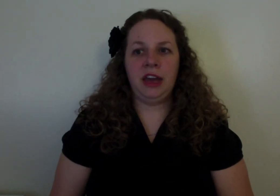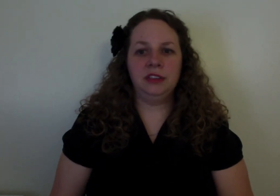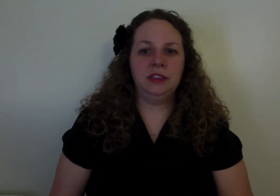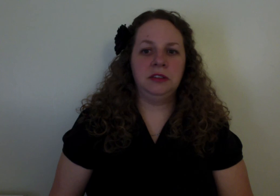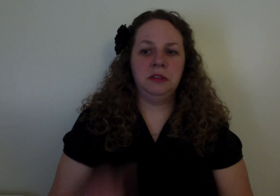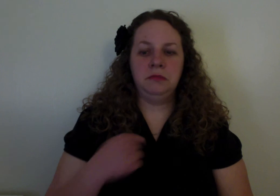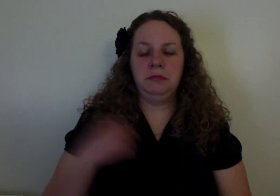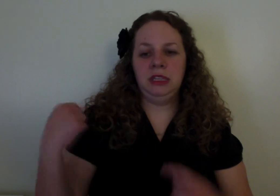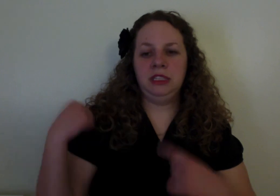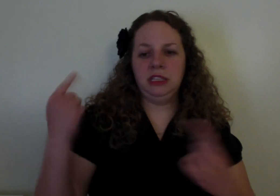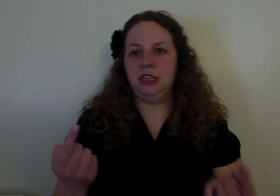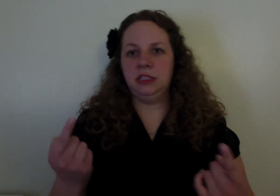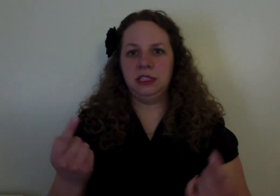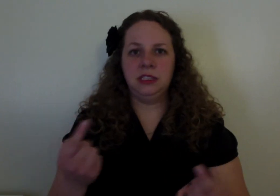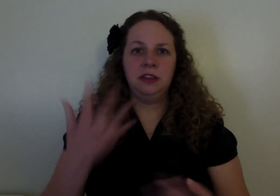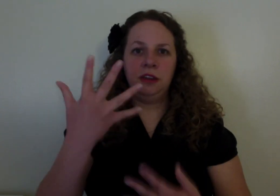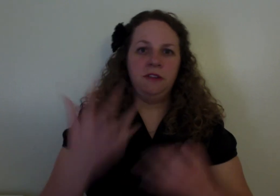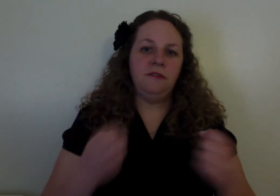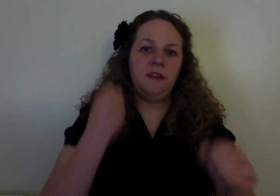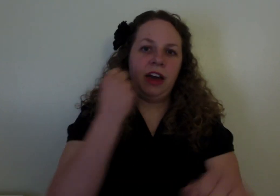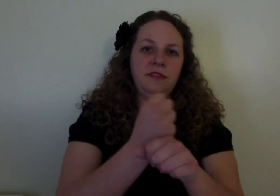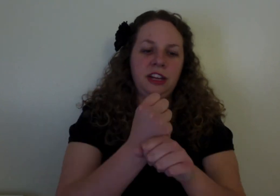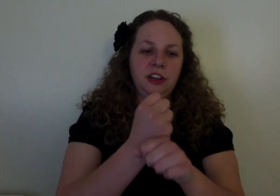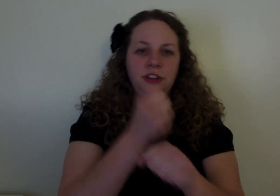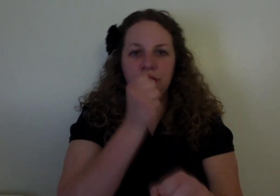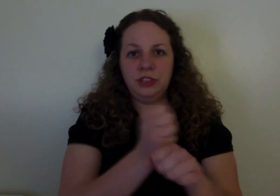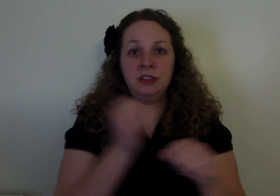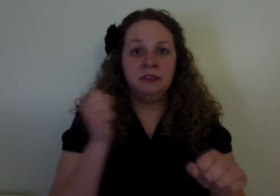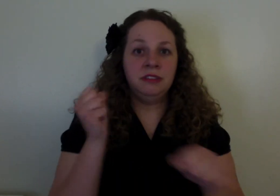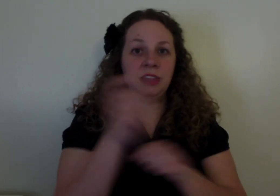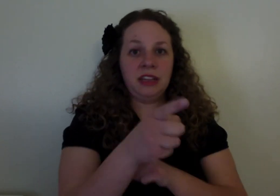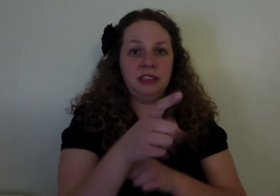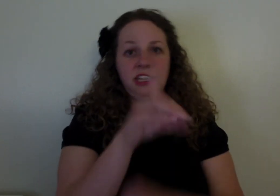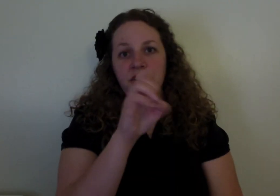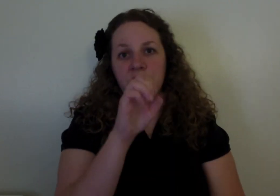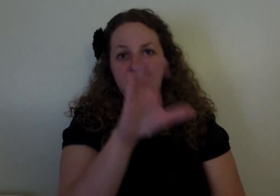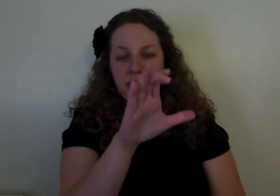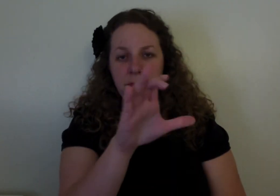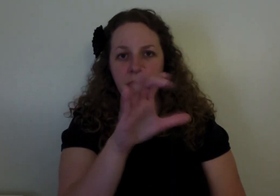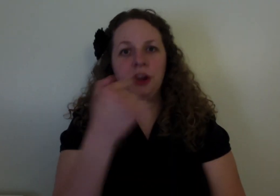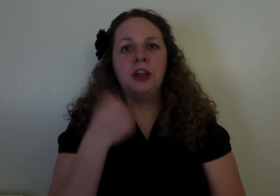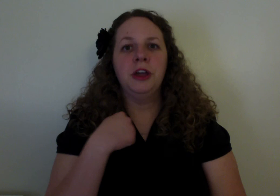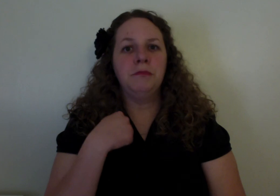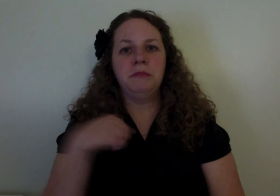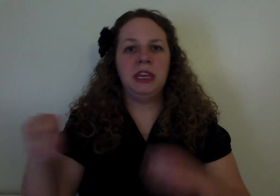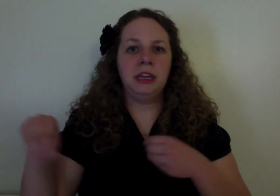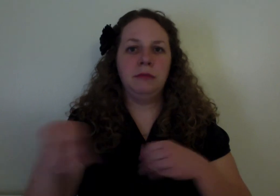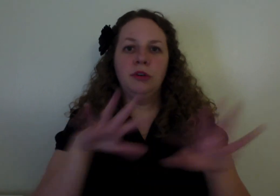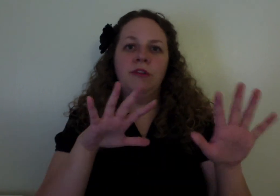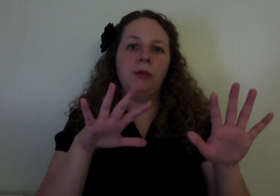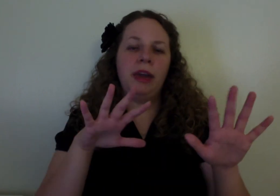that me since 5 years, next year, December, me move